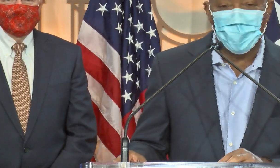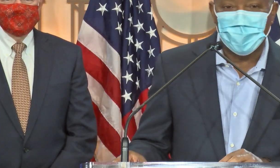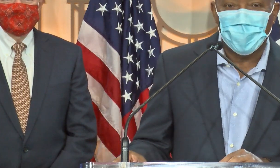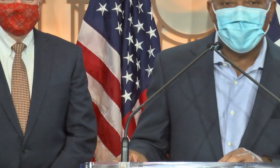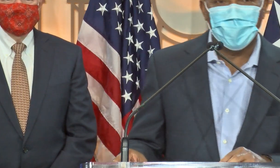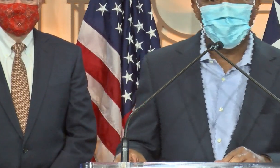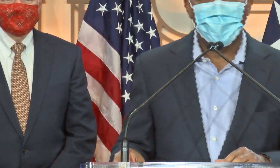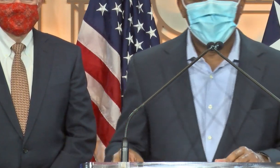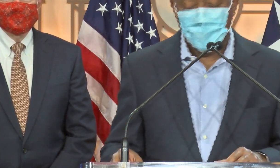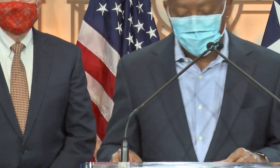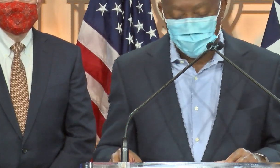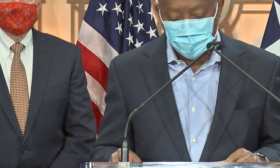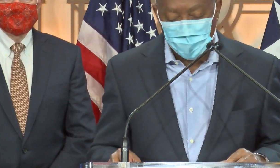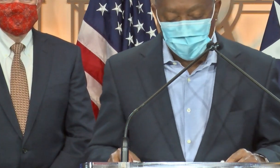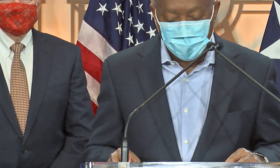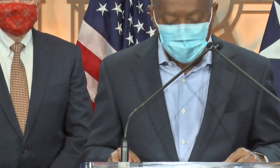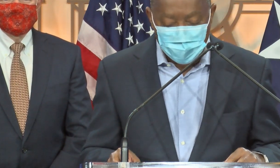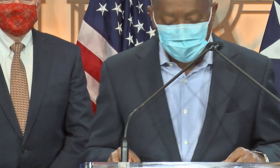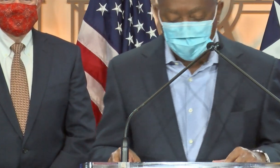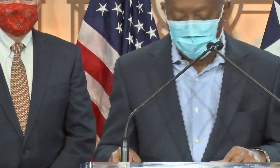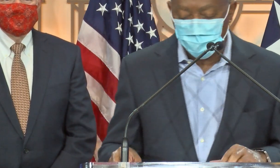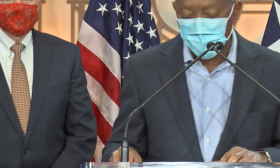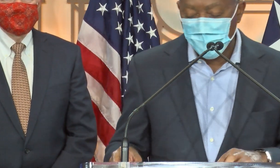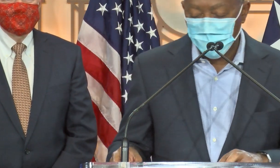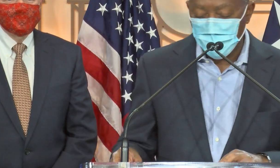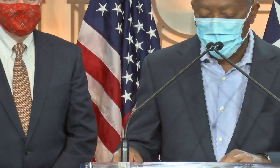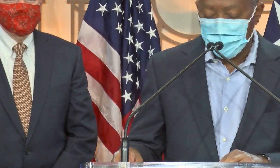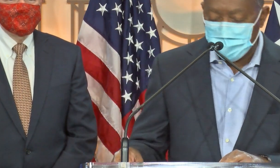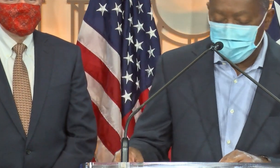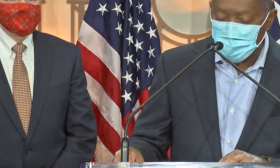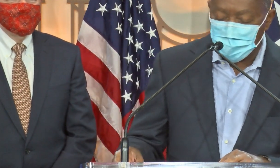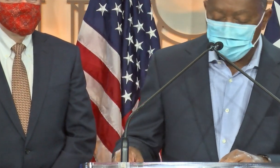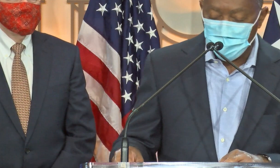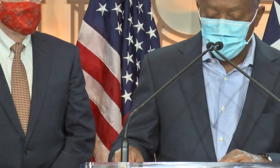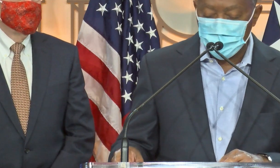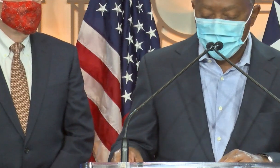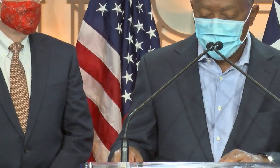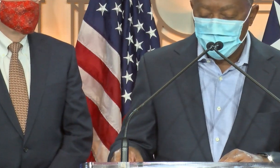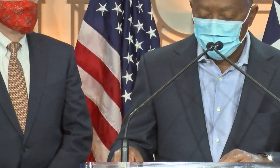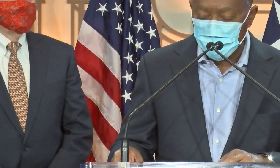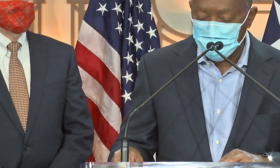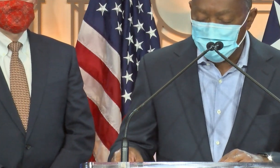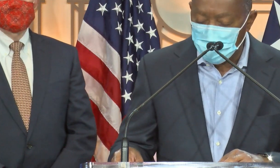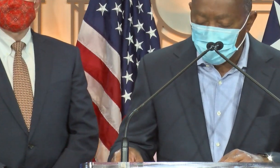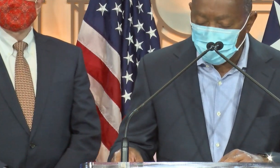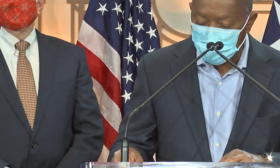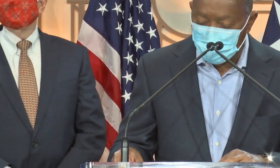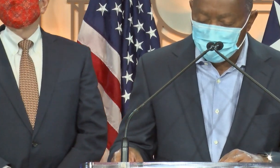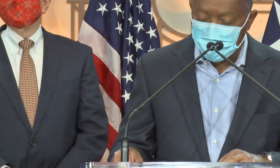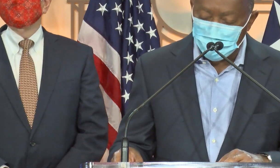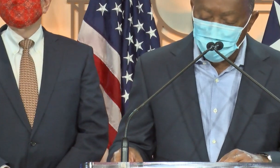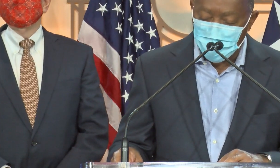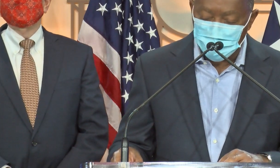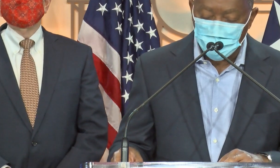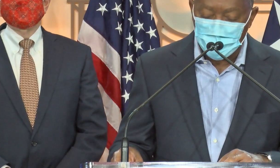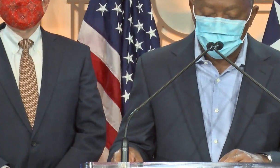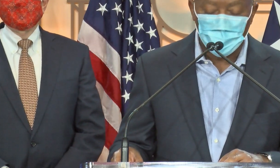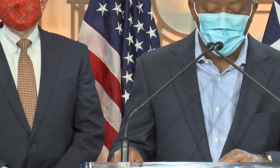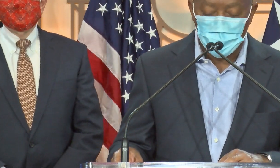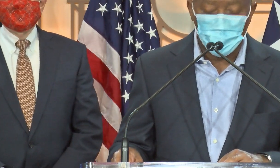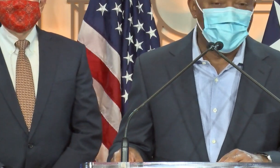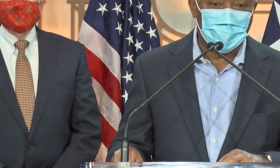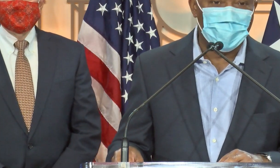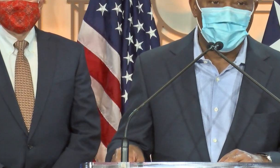good friend Hyder and his team for your continued support and for those beautifully lit palm